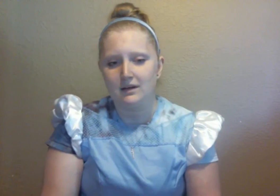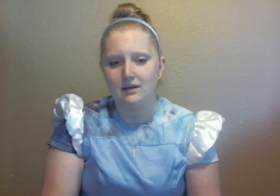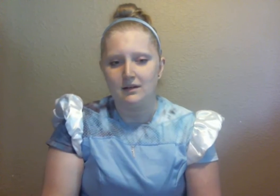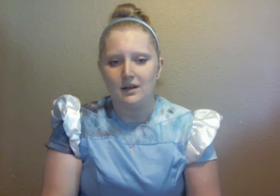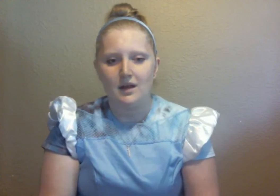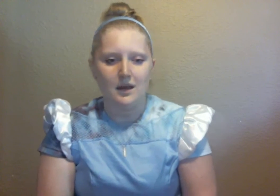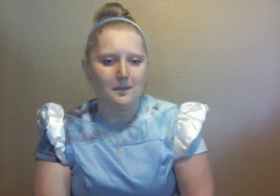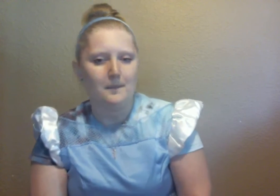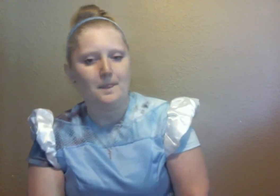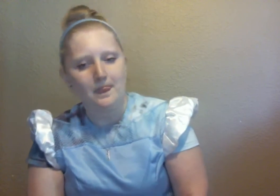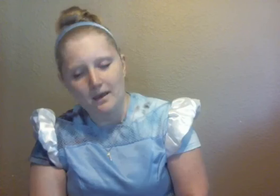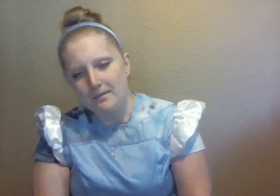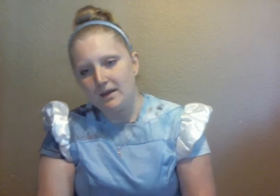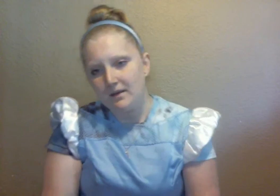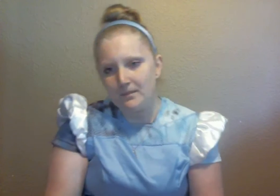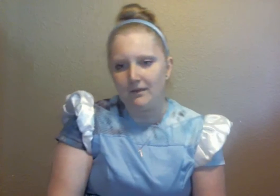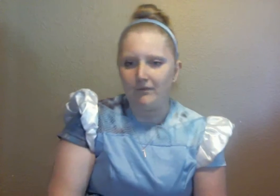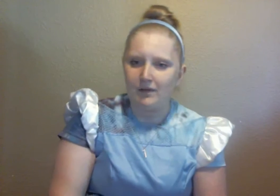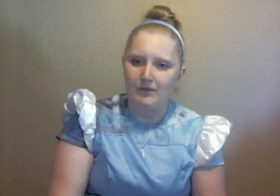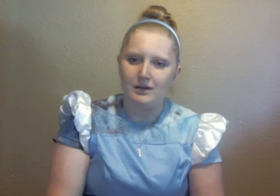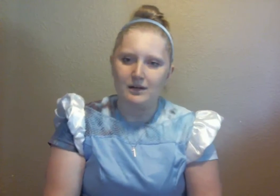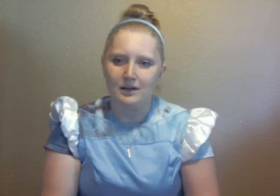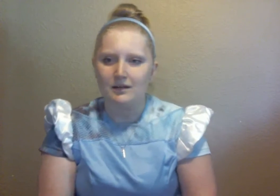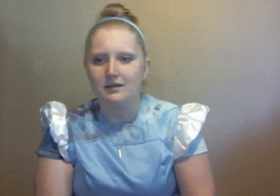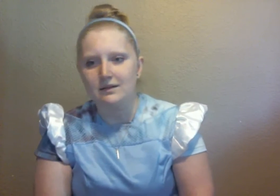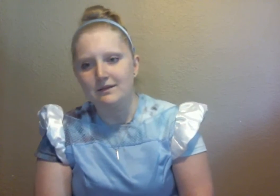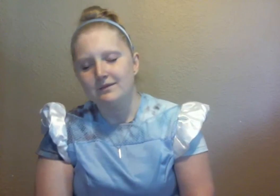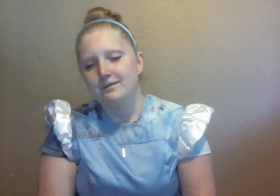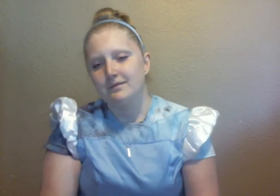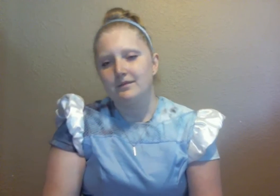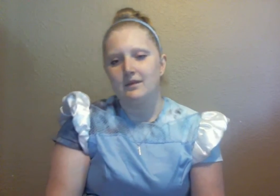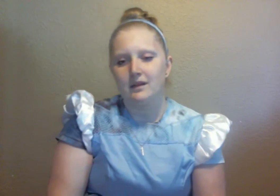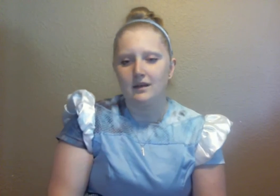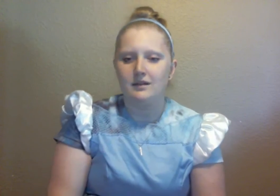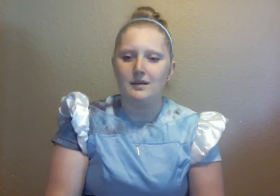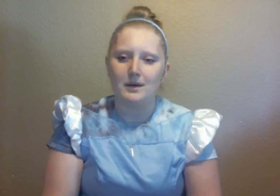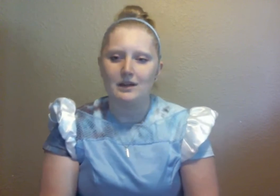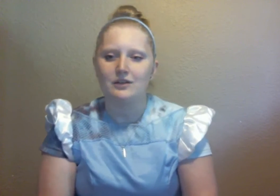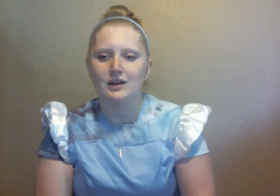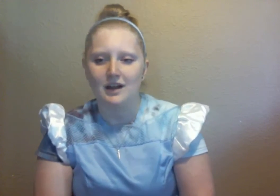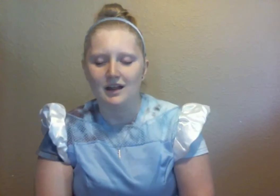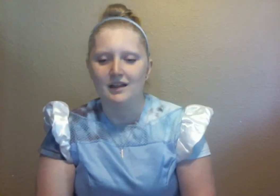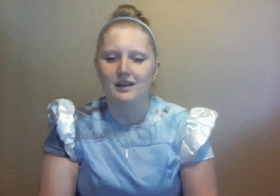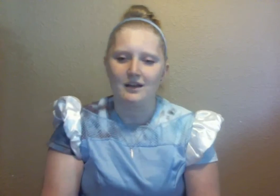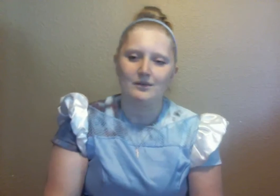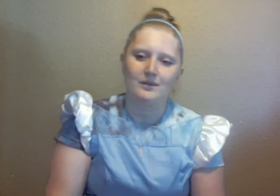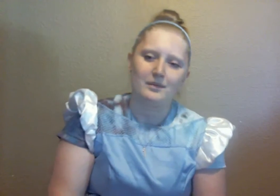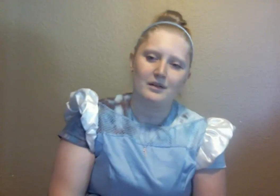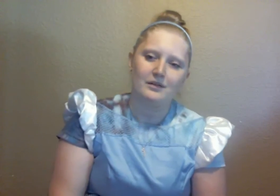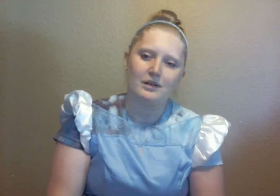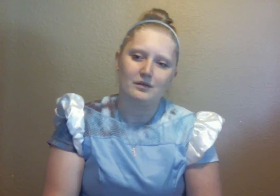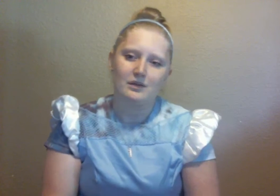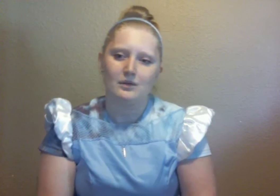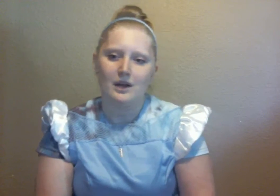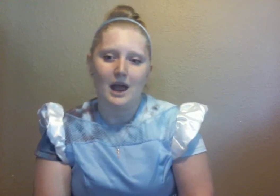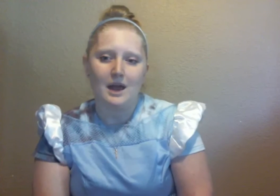please. Hip hop fairy tales is a magical life for both of you and